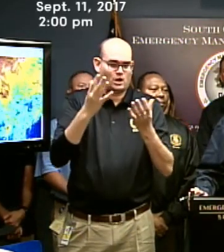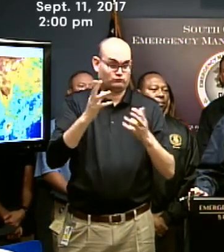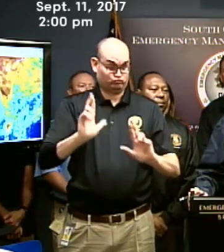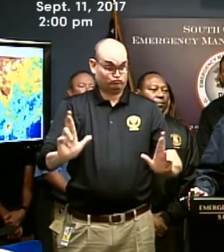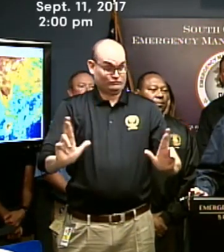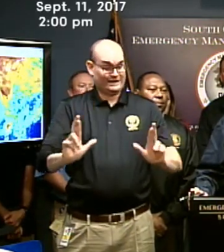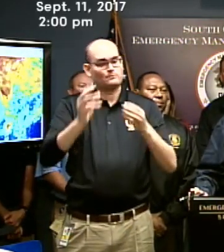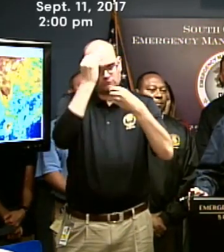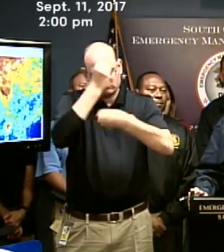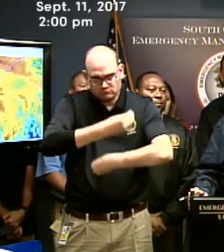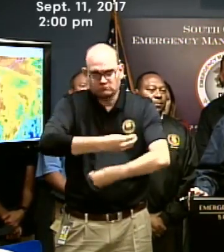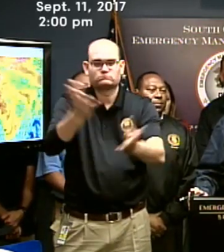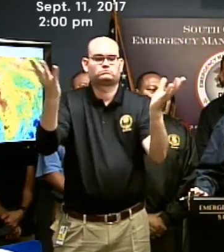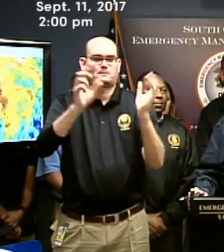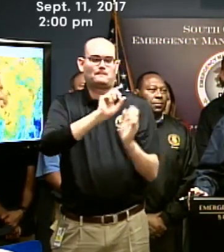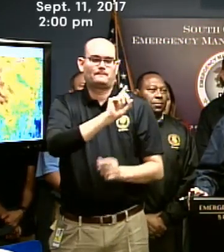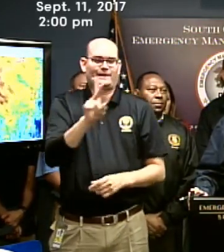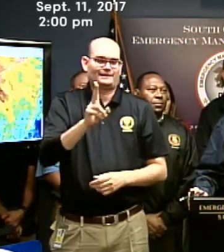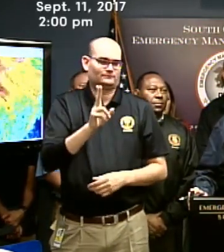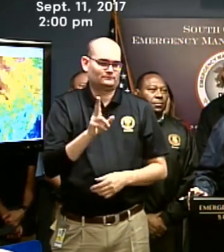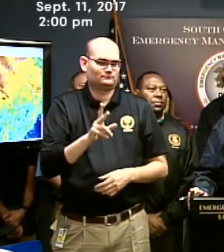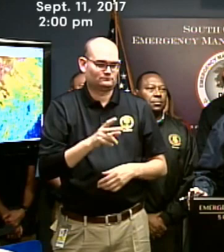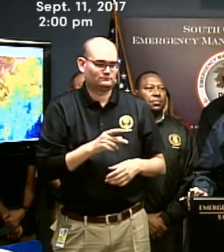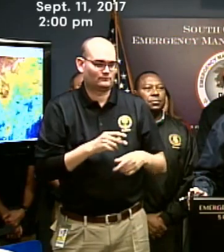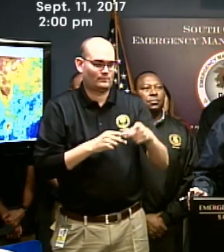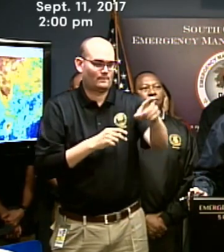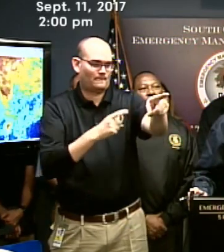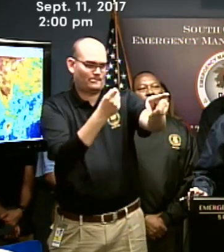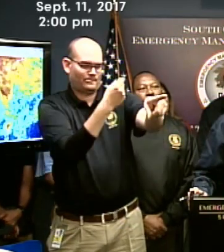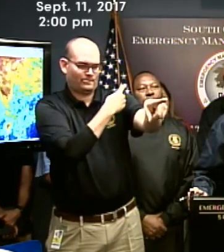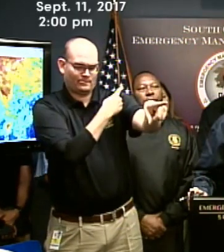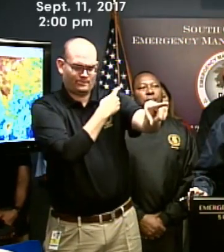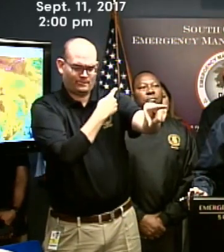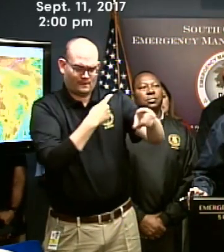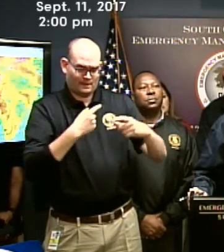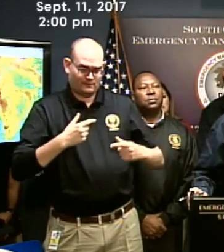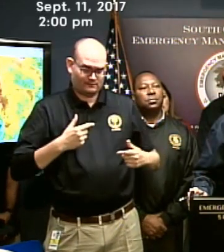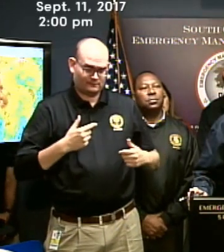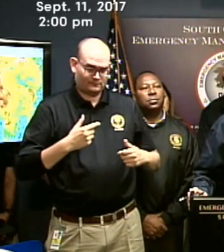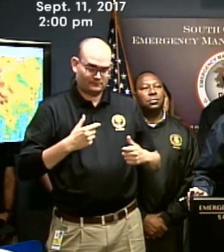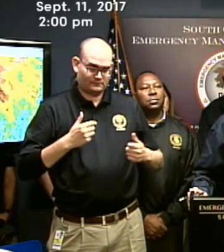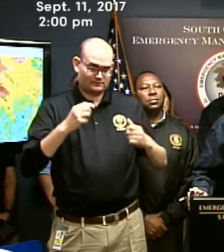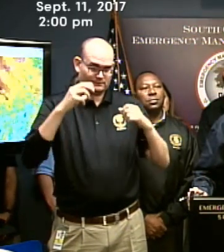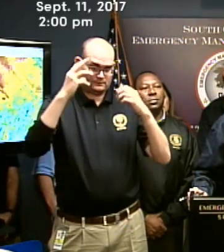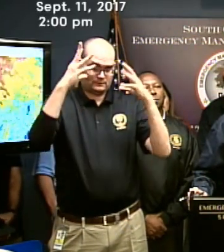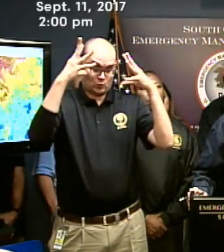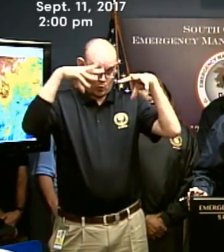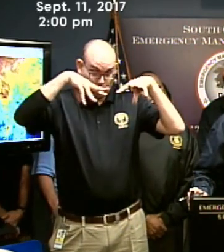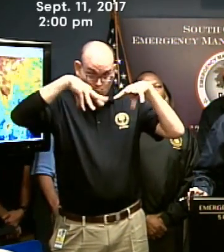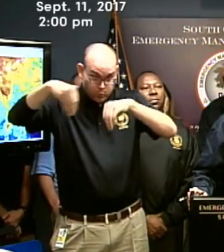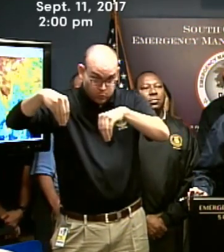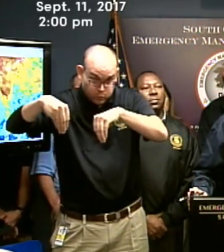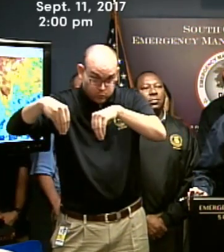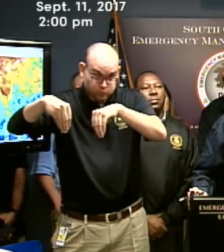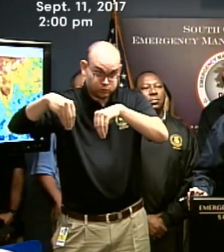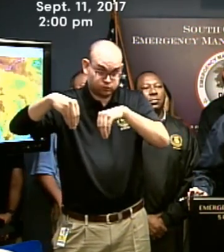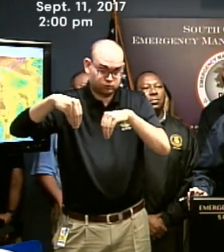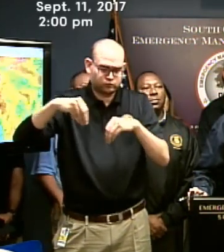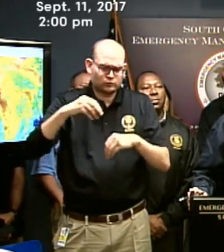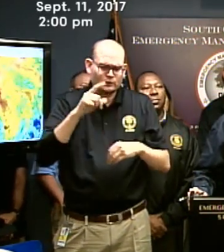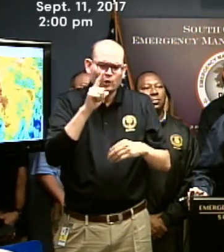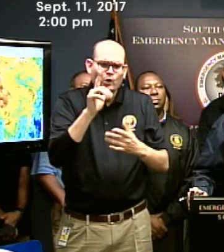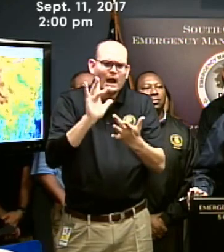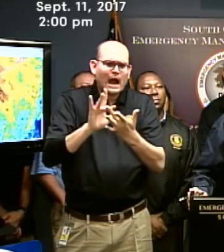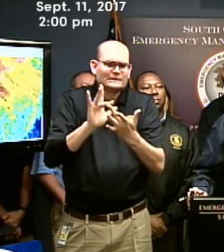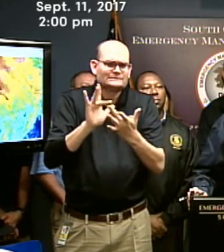so. If residents come across lights or traffic lights at major intersections that are out, should they contact anybody with